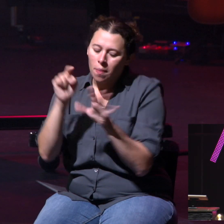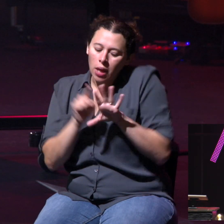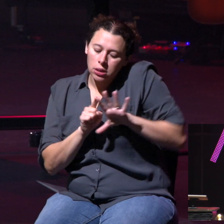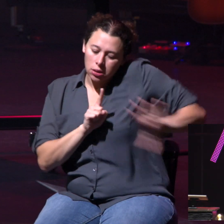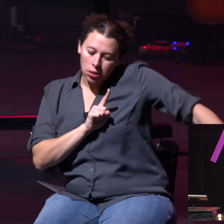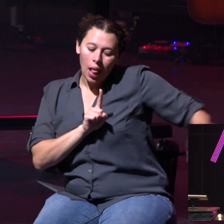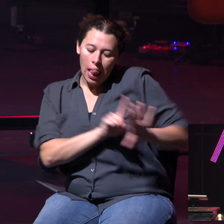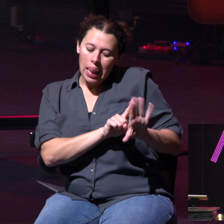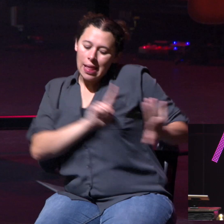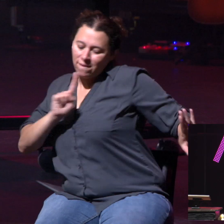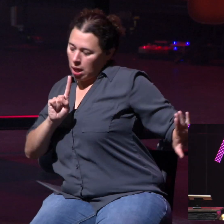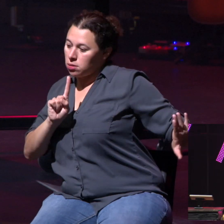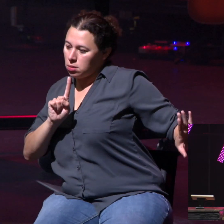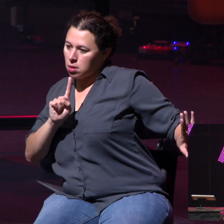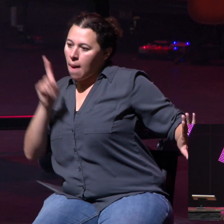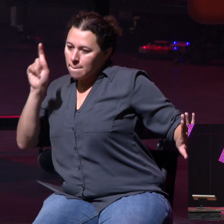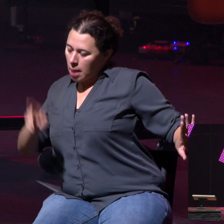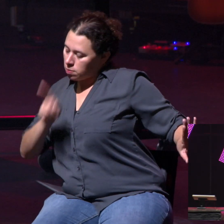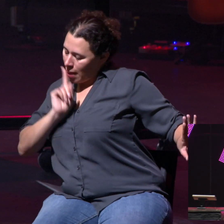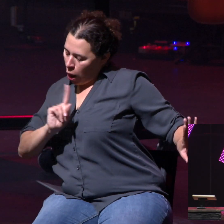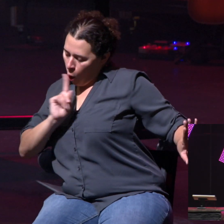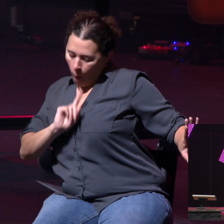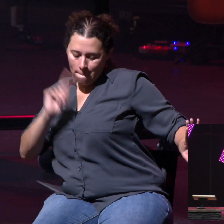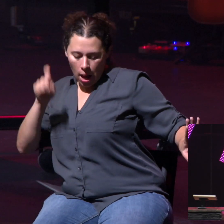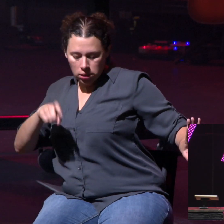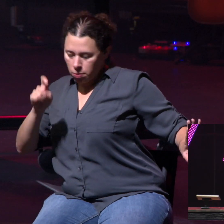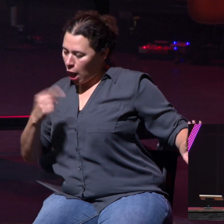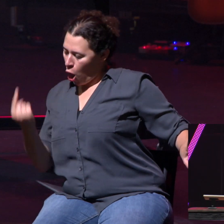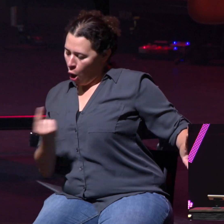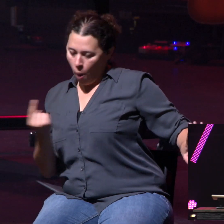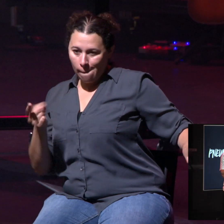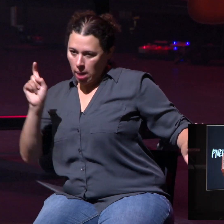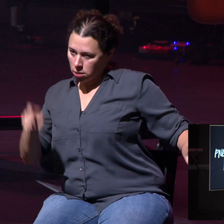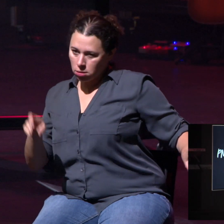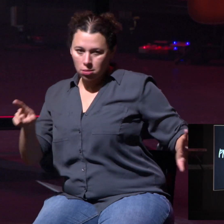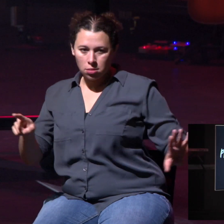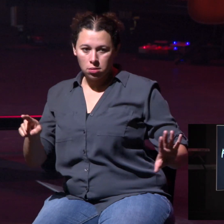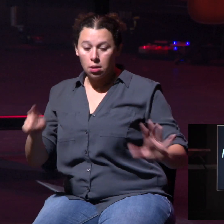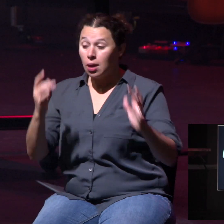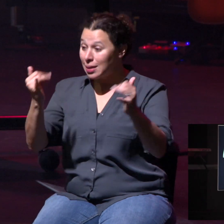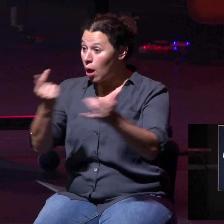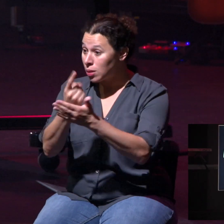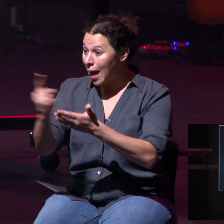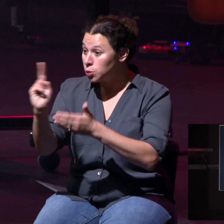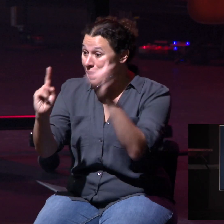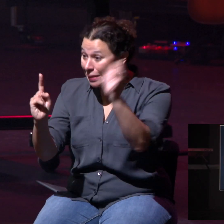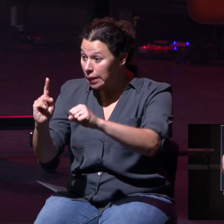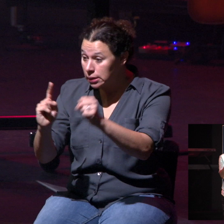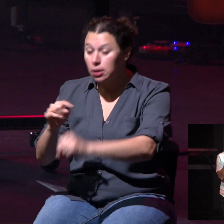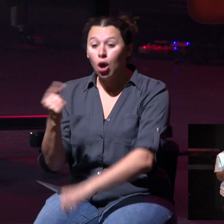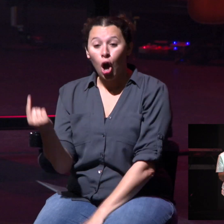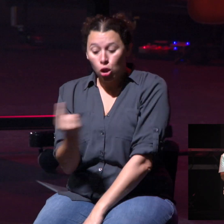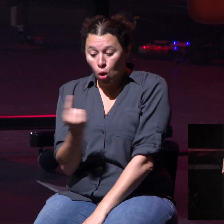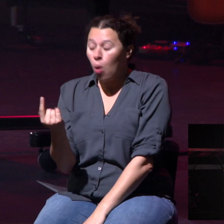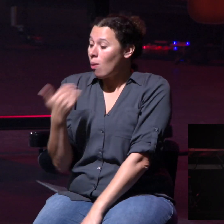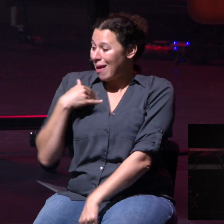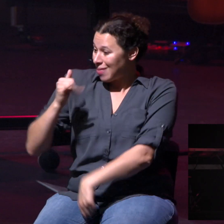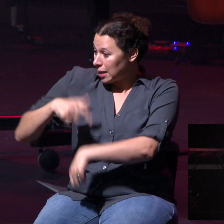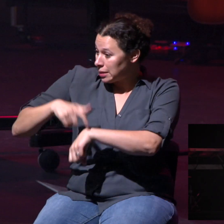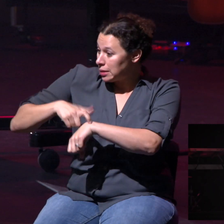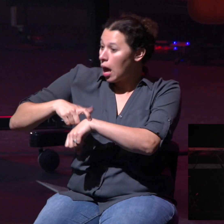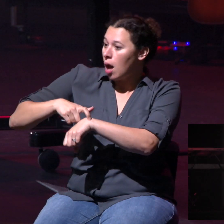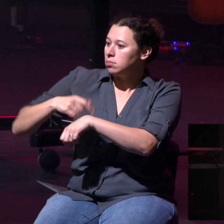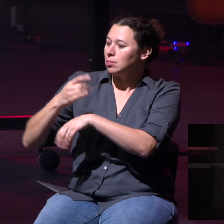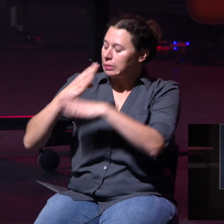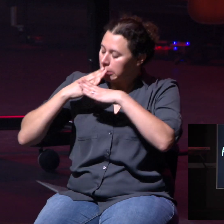away into silence and solitude. Last week, we talked about the importance of silence and solitude. And I believe it's something we need to grab a hold of. But